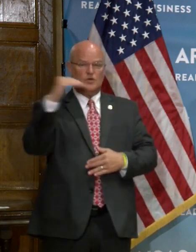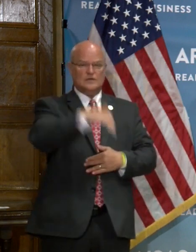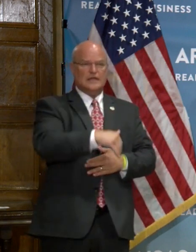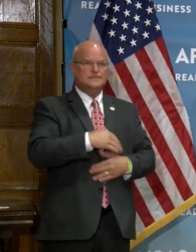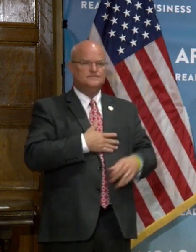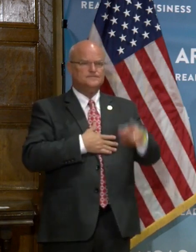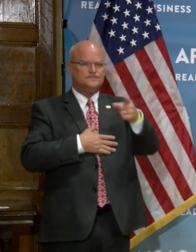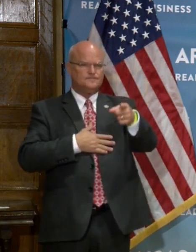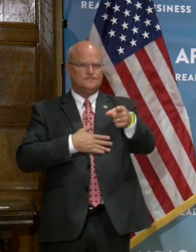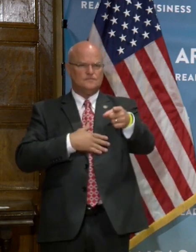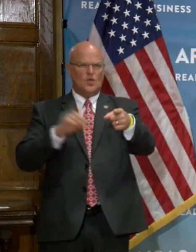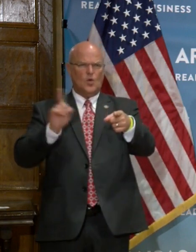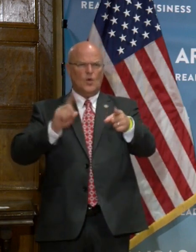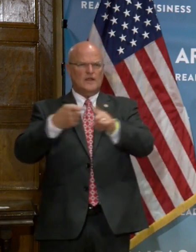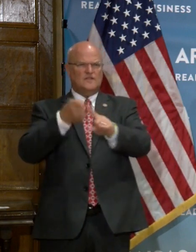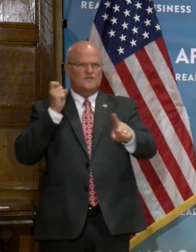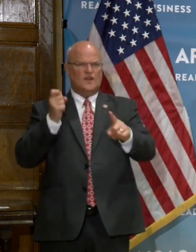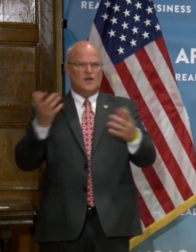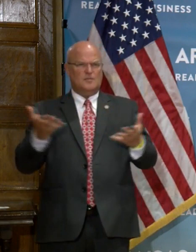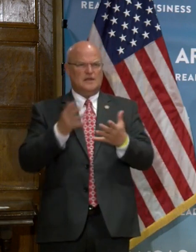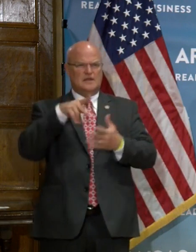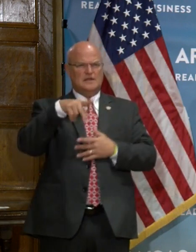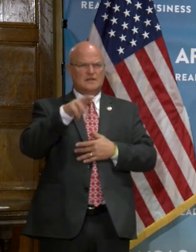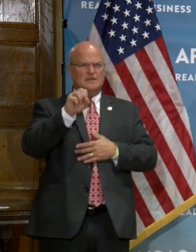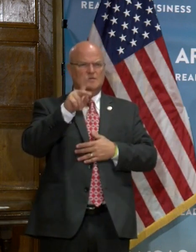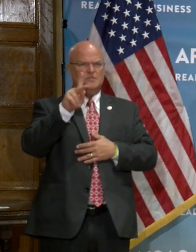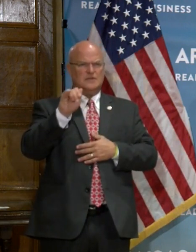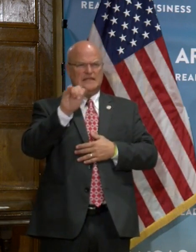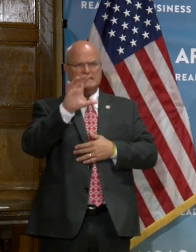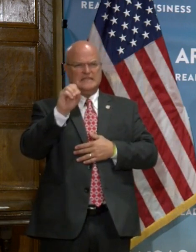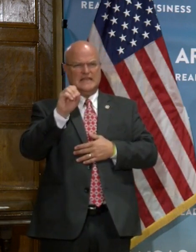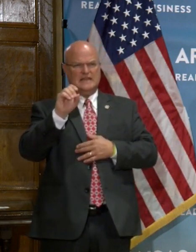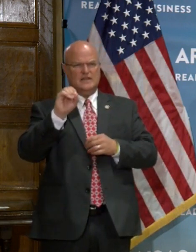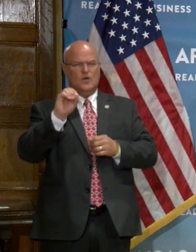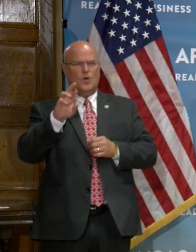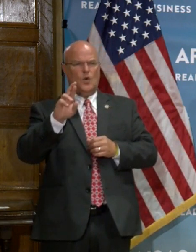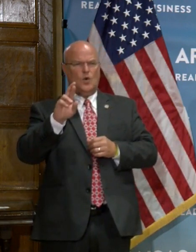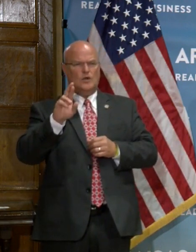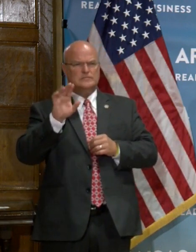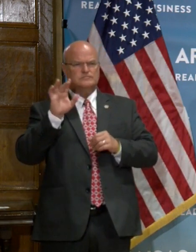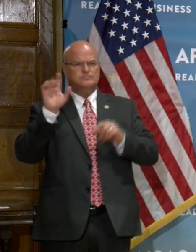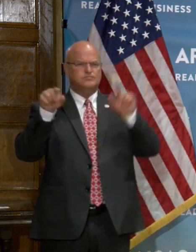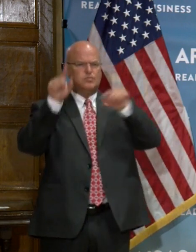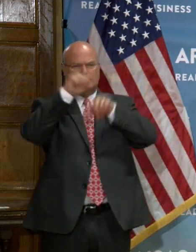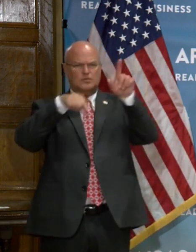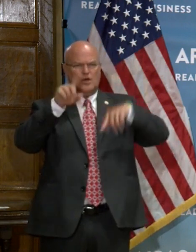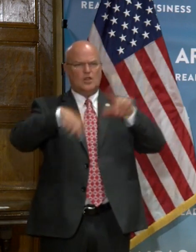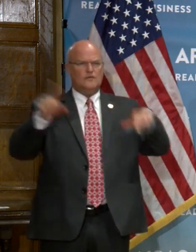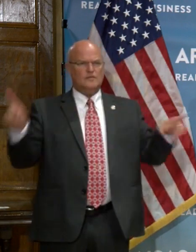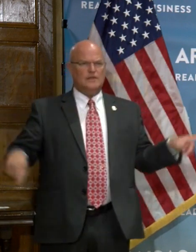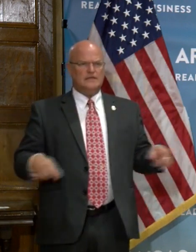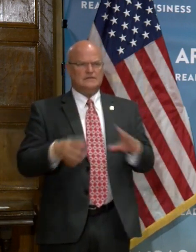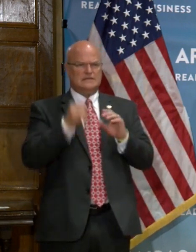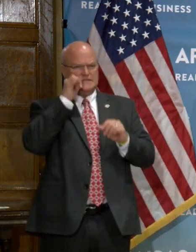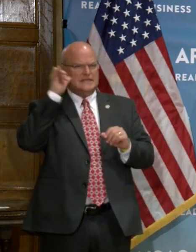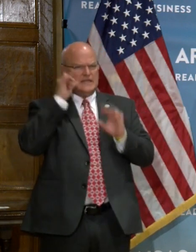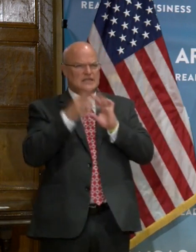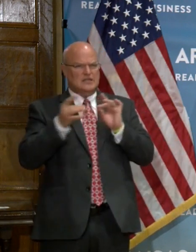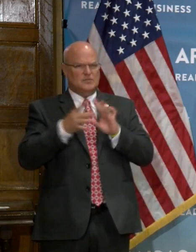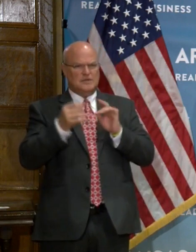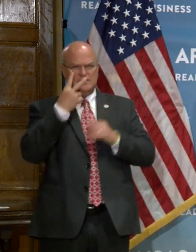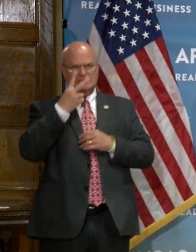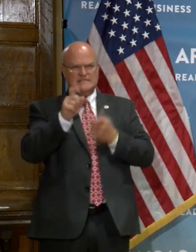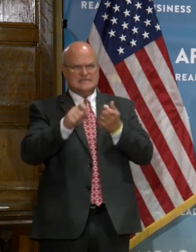Do you know where everything's coming from here in the Pulaski County area, or is it just sort of all over the place? Because I know yesterday you mentioned that we're not